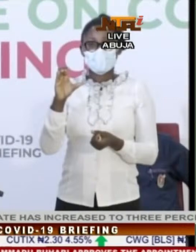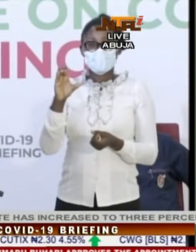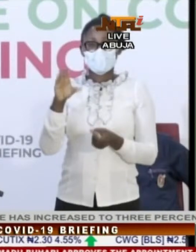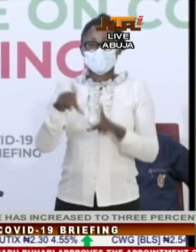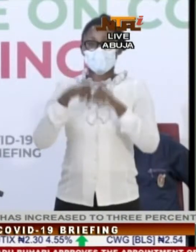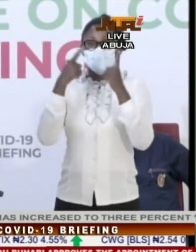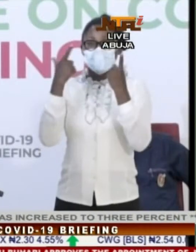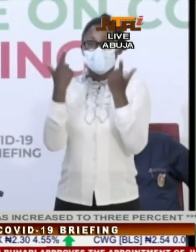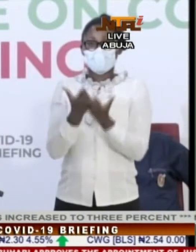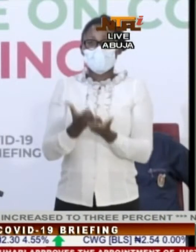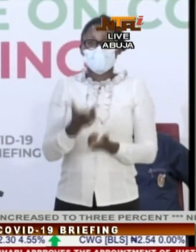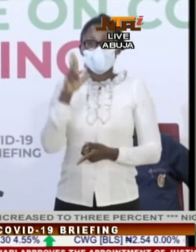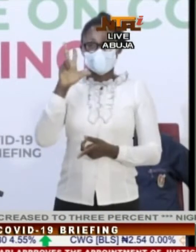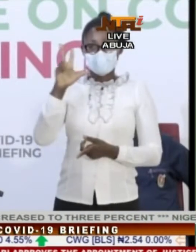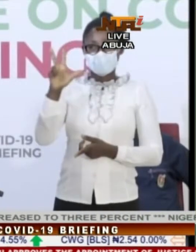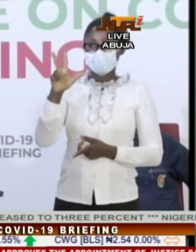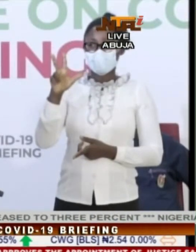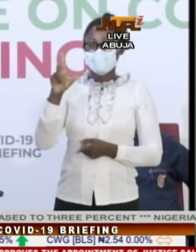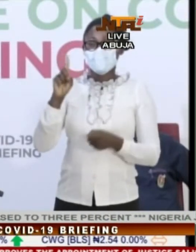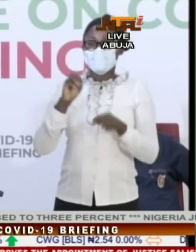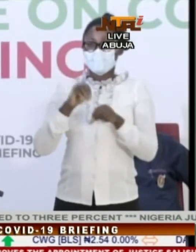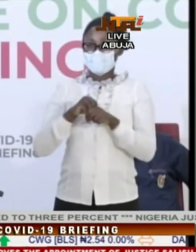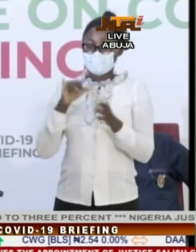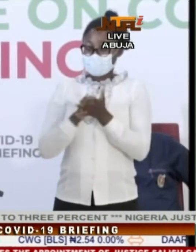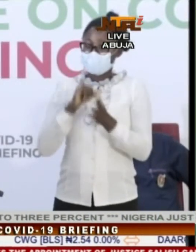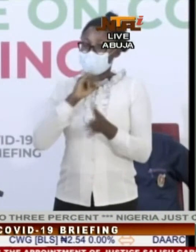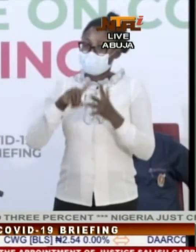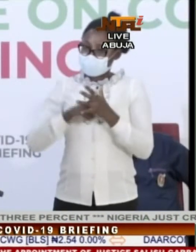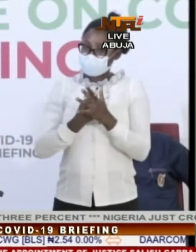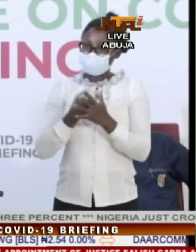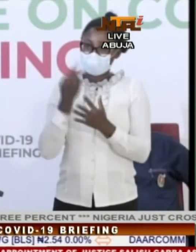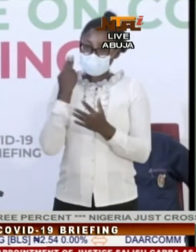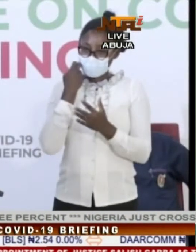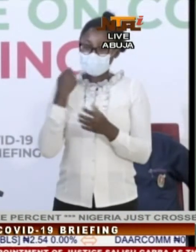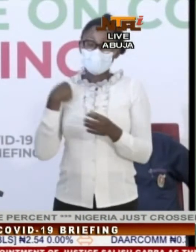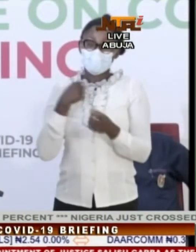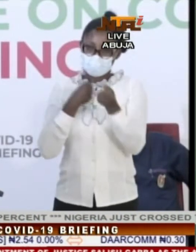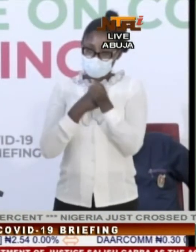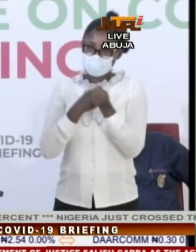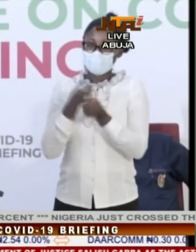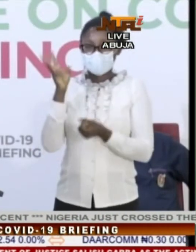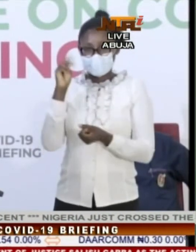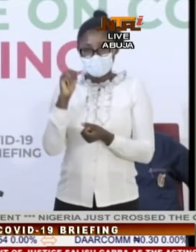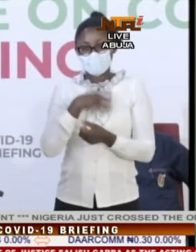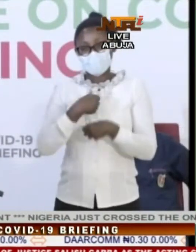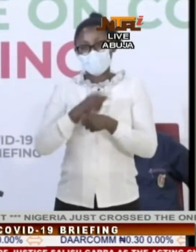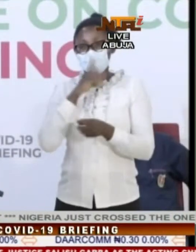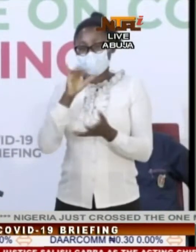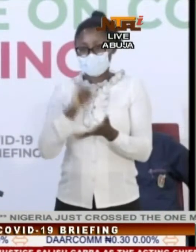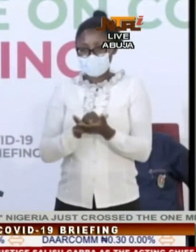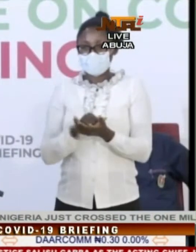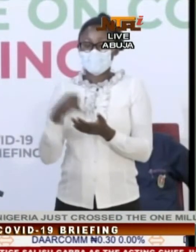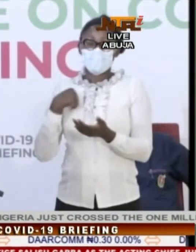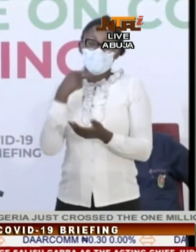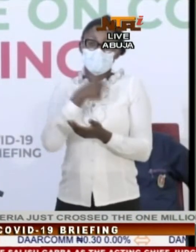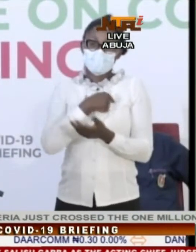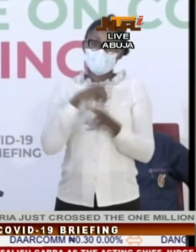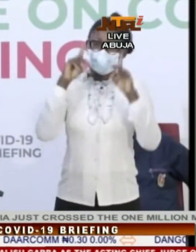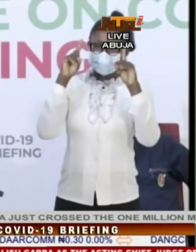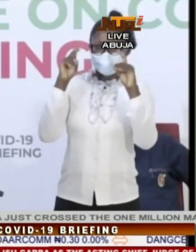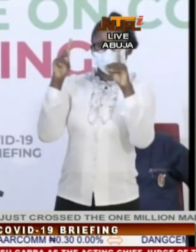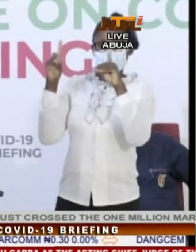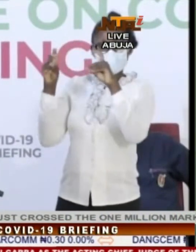Stream 3 is starting very soon. So we'll support them and make sure that we test